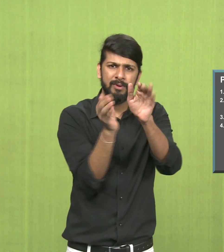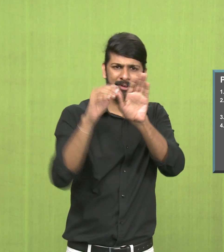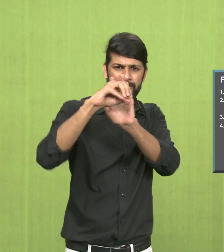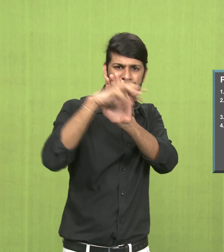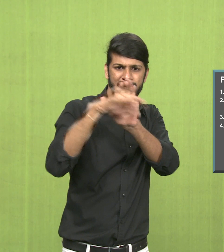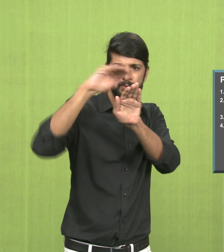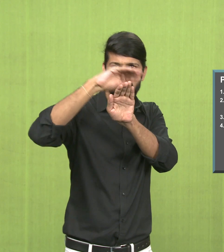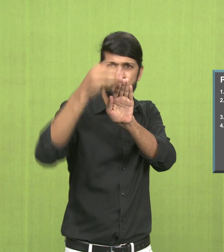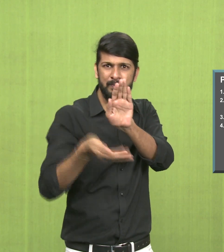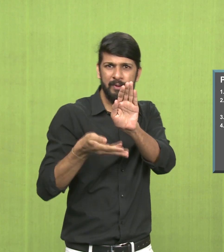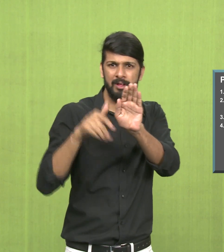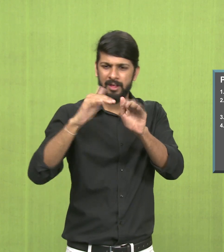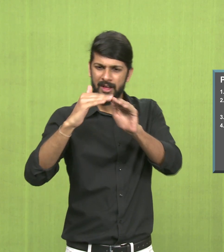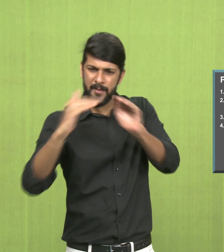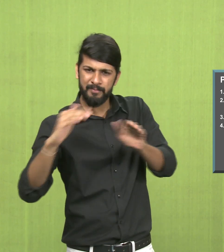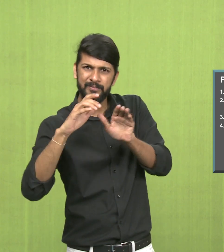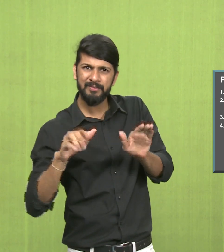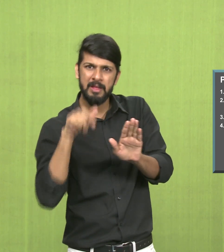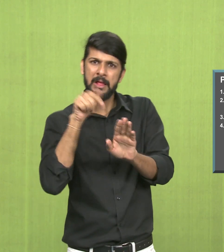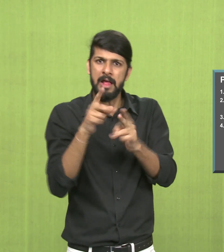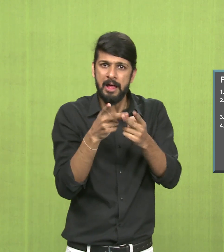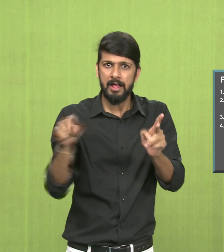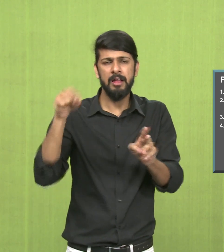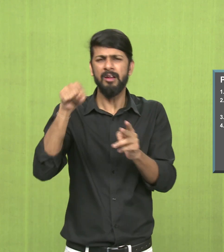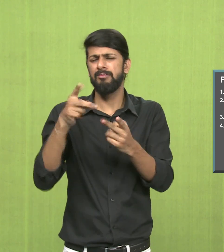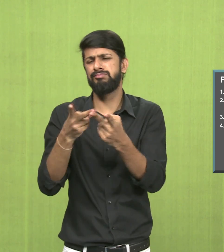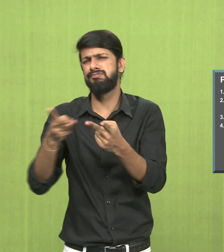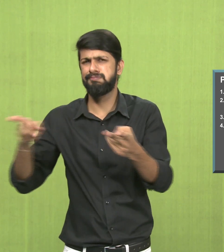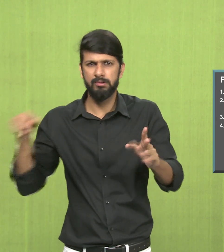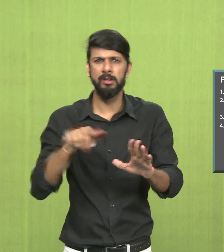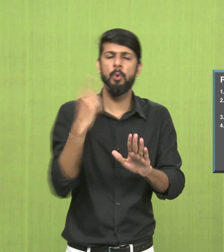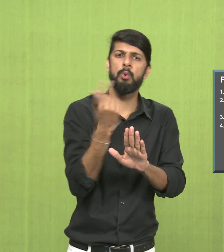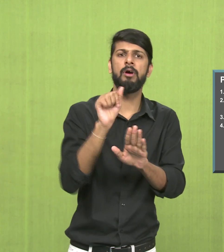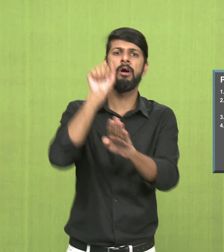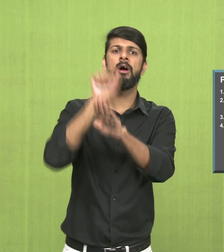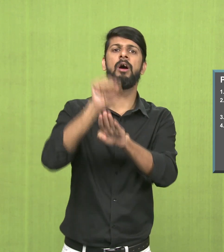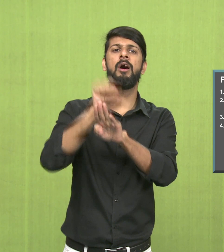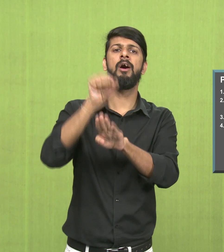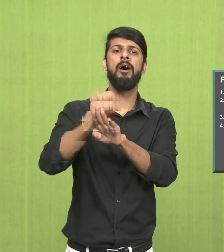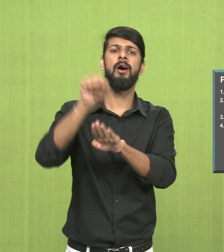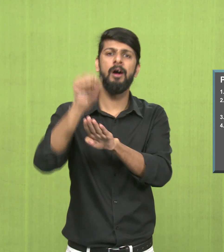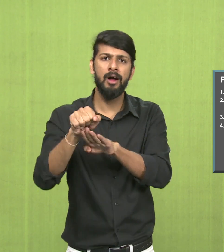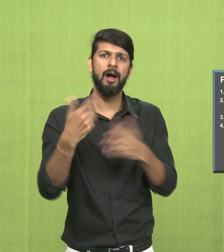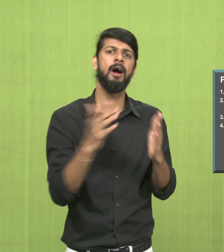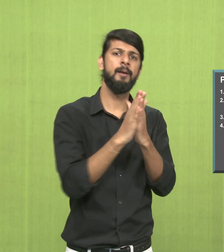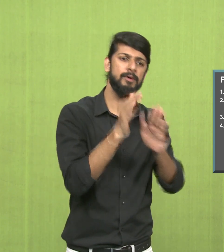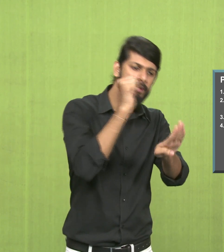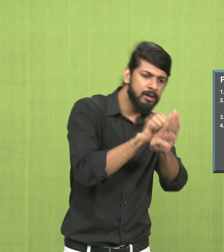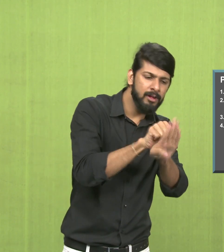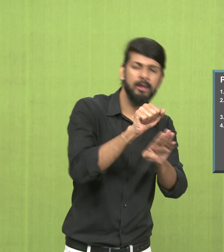or lampshades, etc. There can be many uses of the block. It